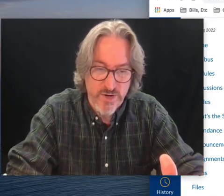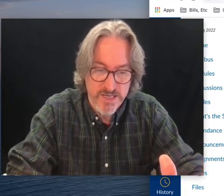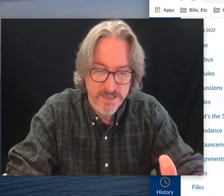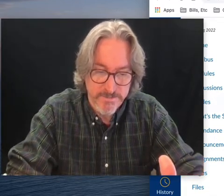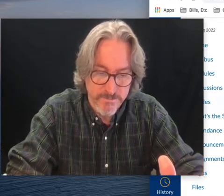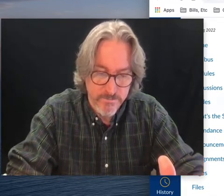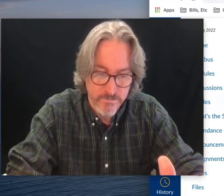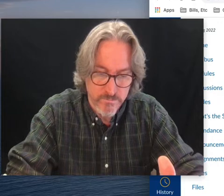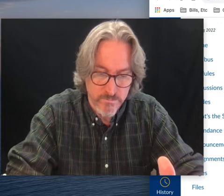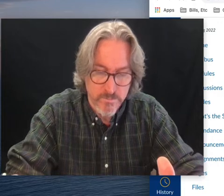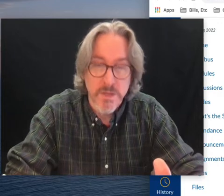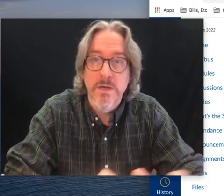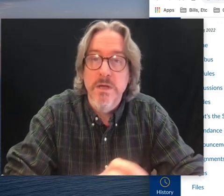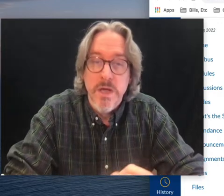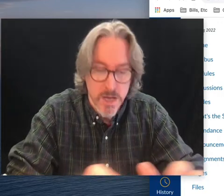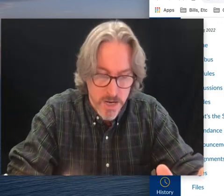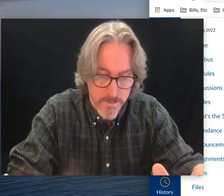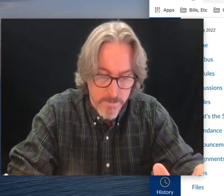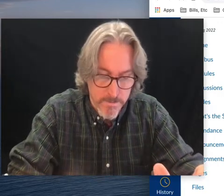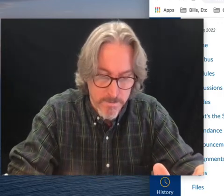they're very easy.